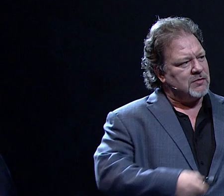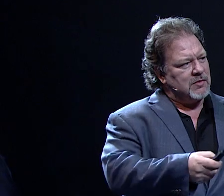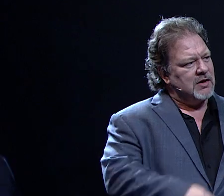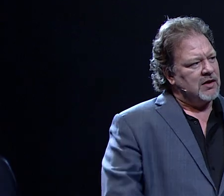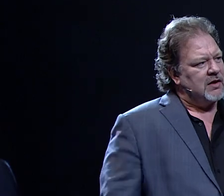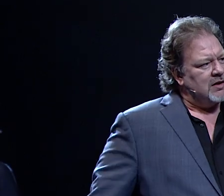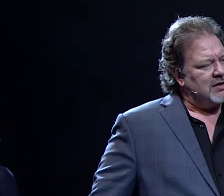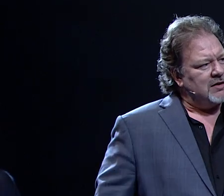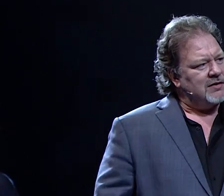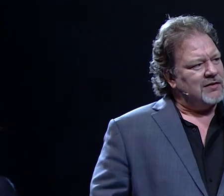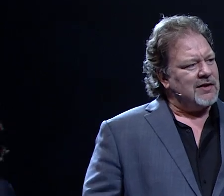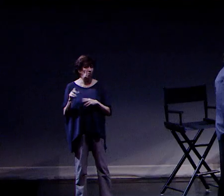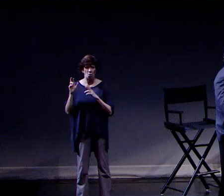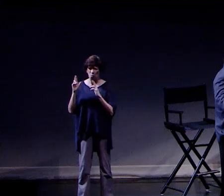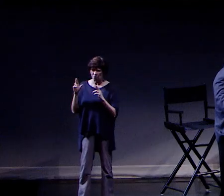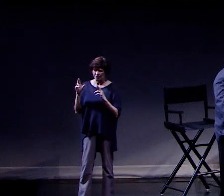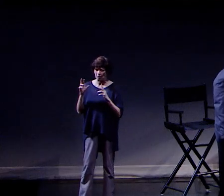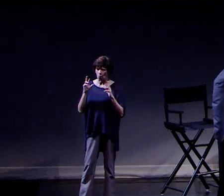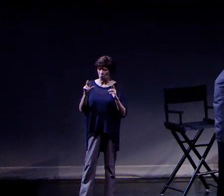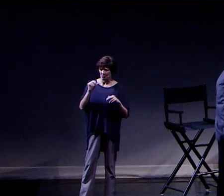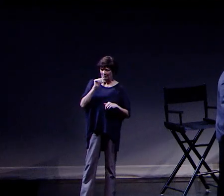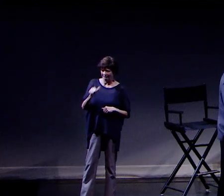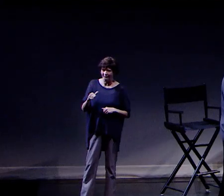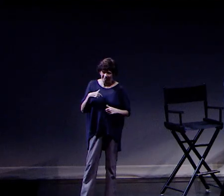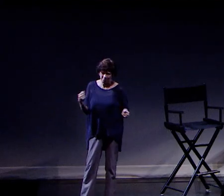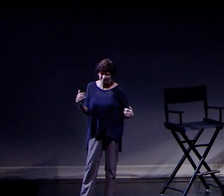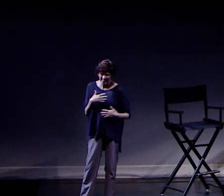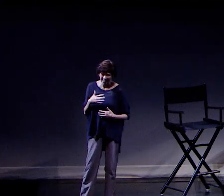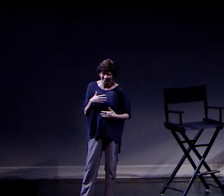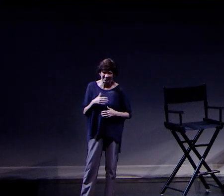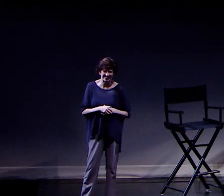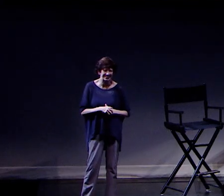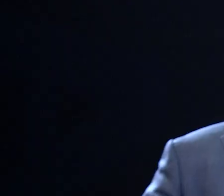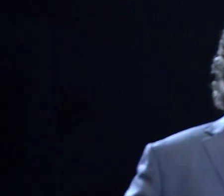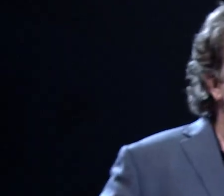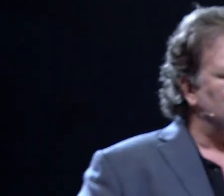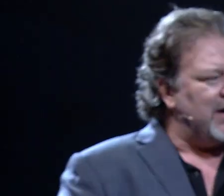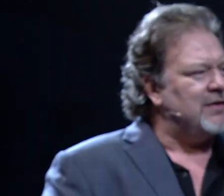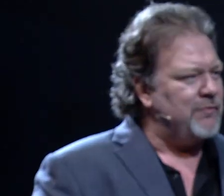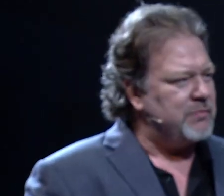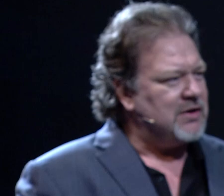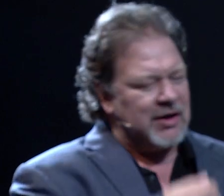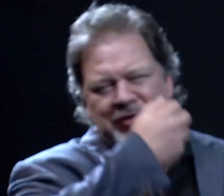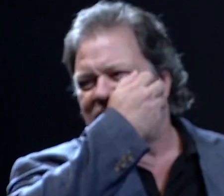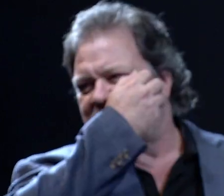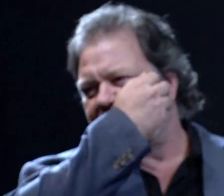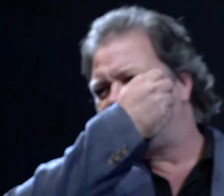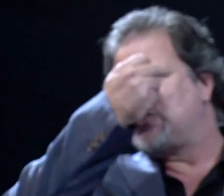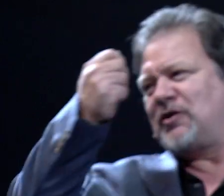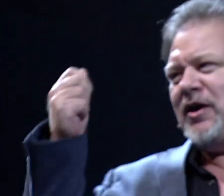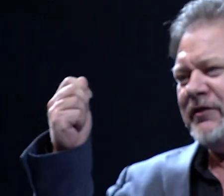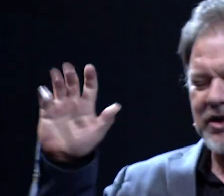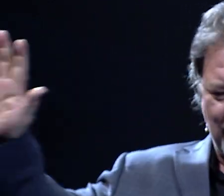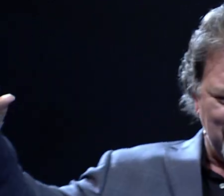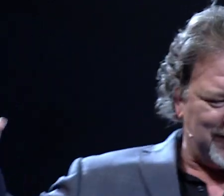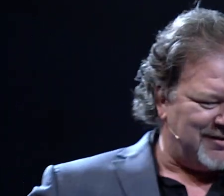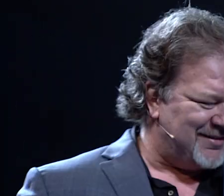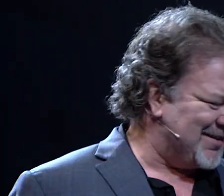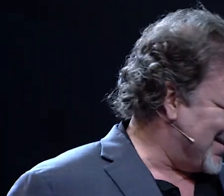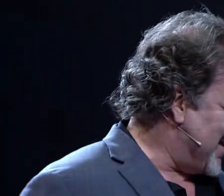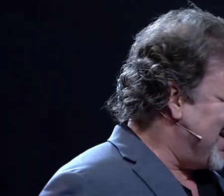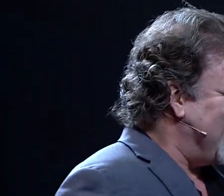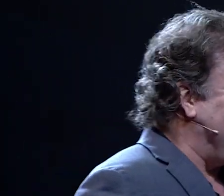And hopefully or hopefully not. I don't know. You're scaring me. We'll get to that. In fact, this is about the right time for me to take my face off and show all.